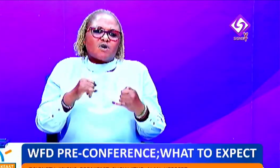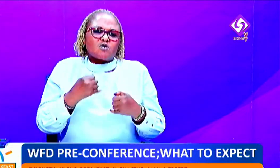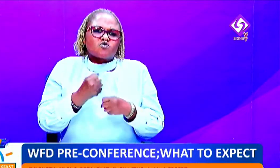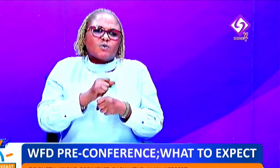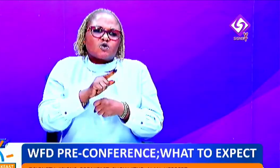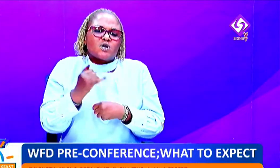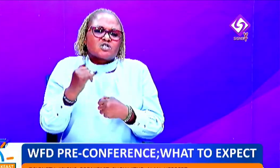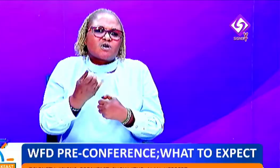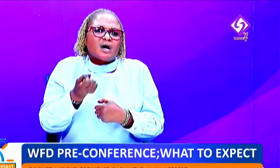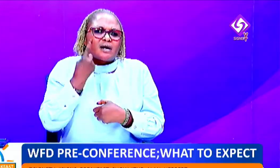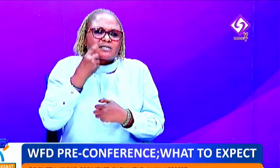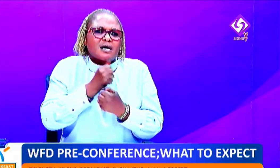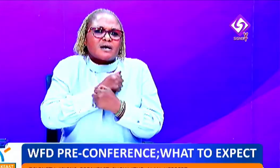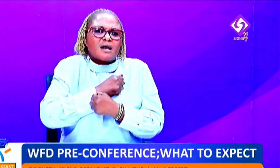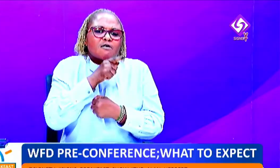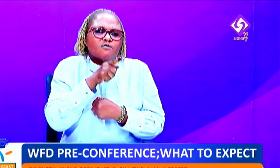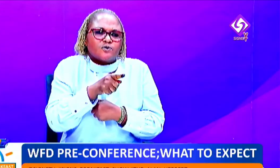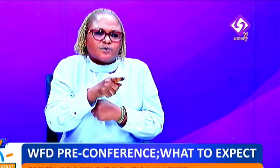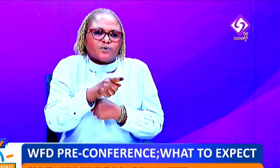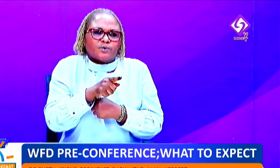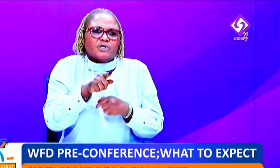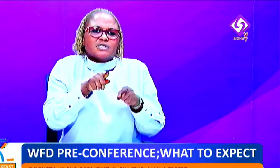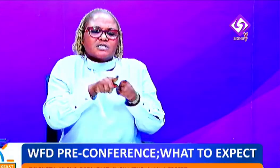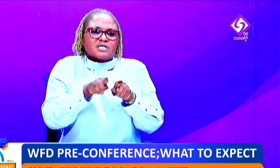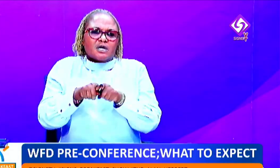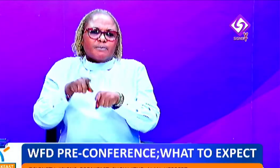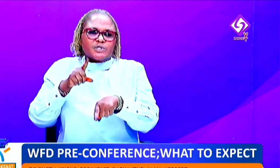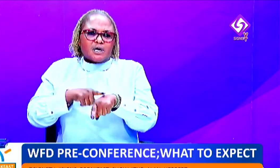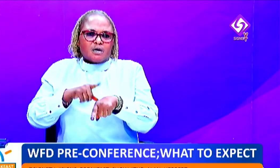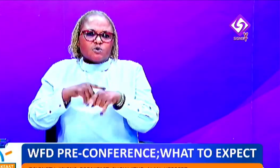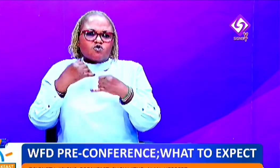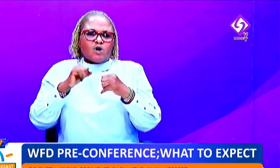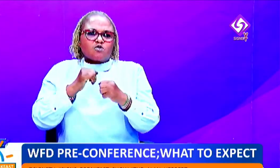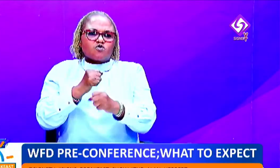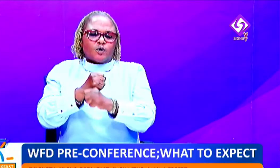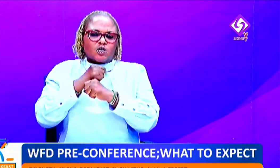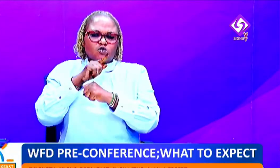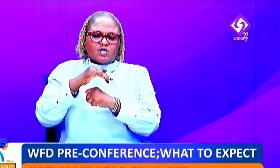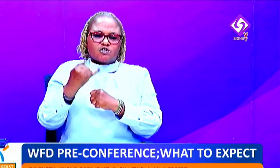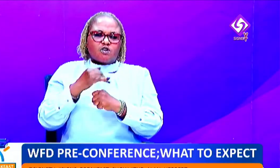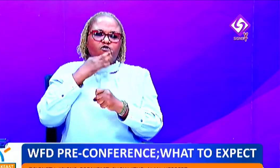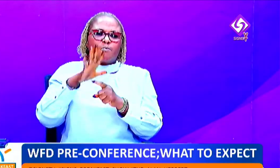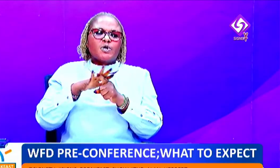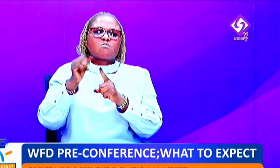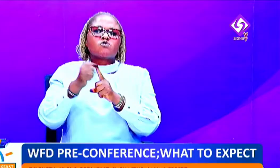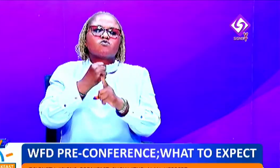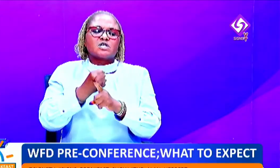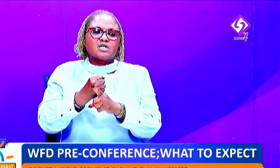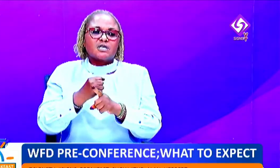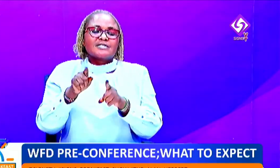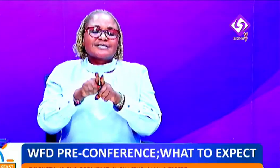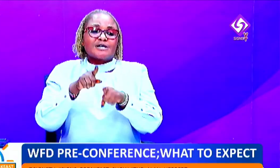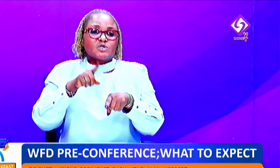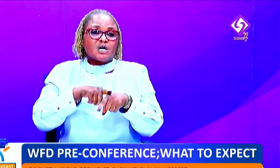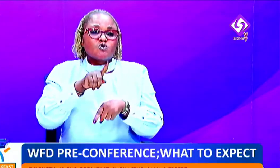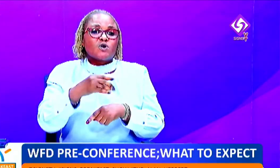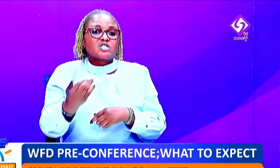You try to keep up with that. You try to make your child understand you and understand your situation. You try to protect your children also from